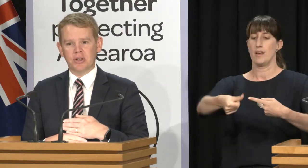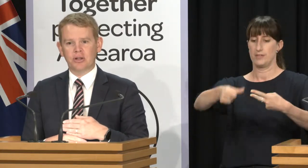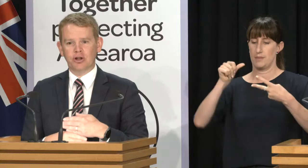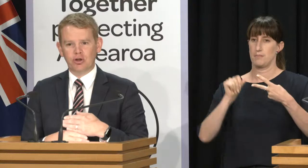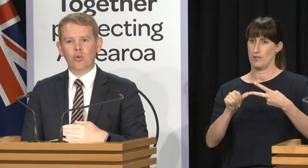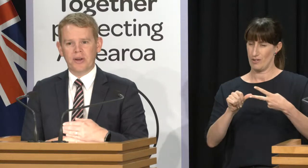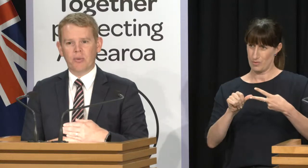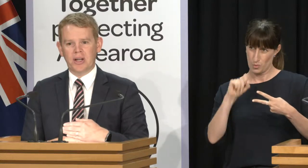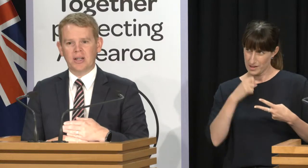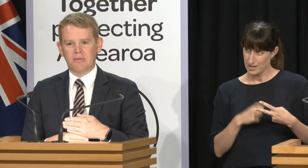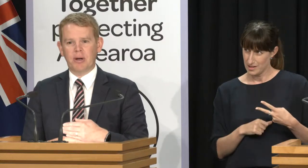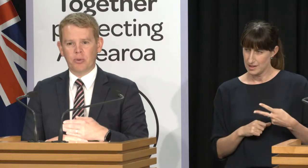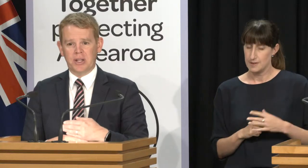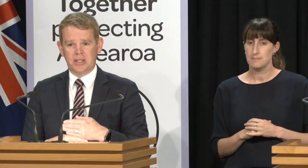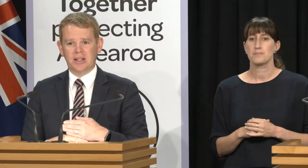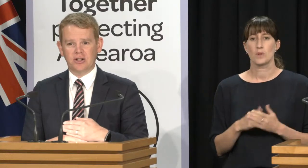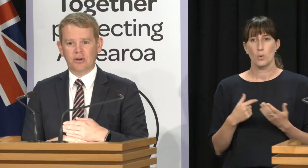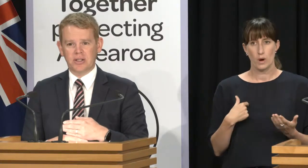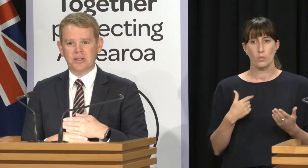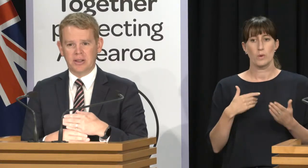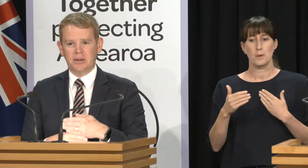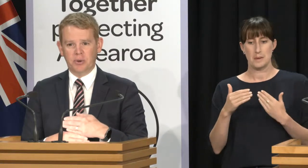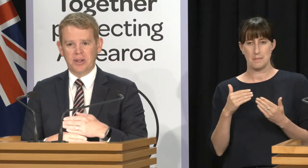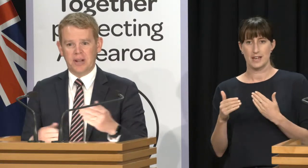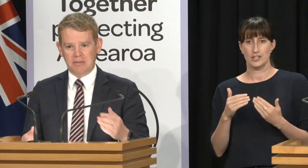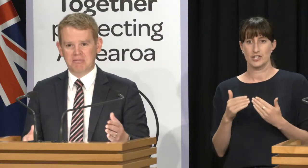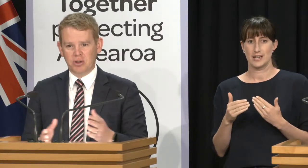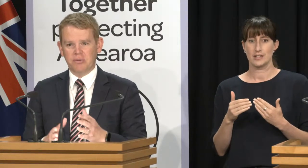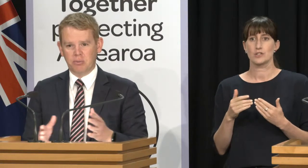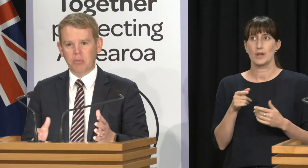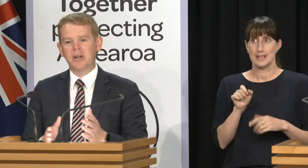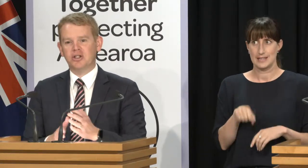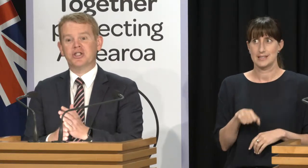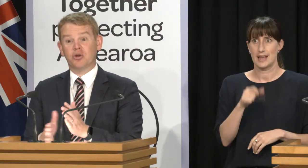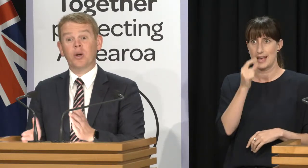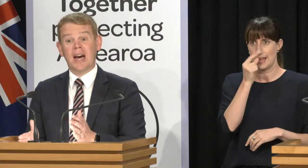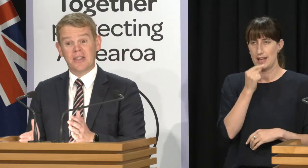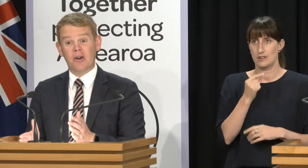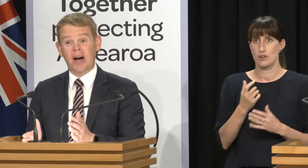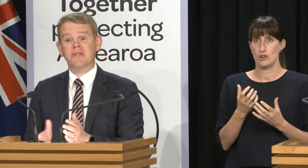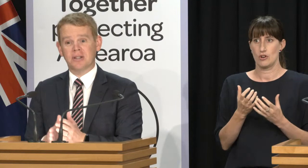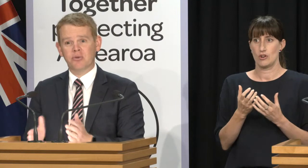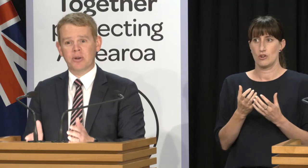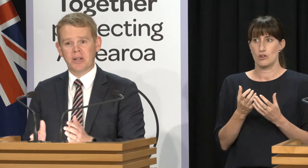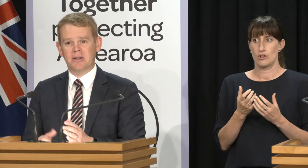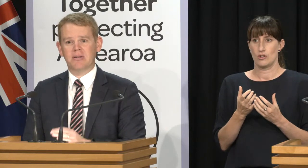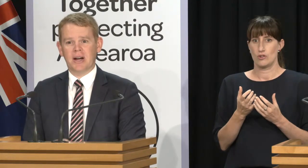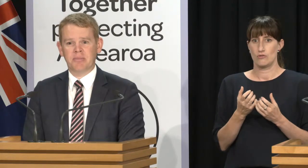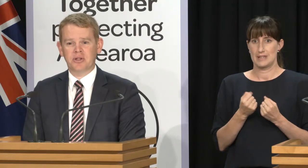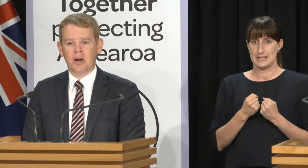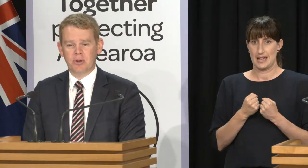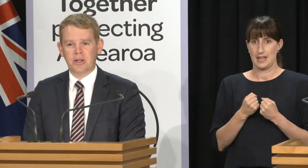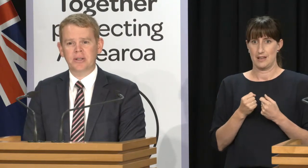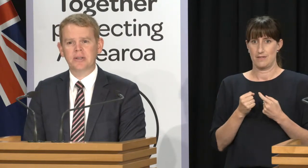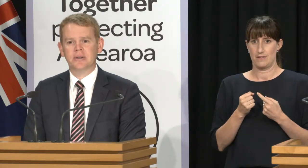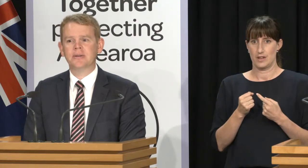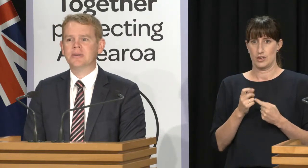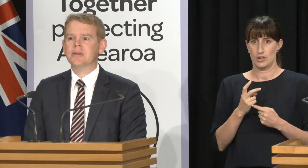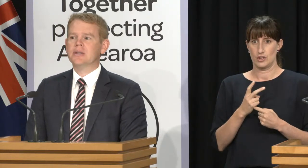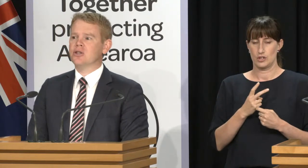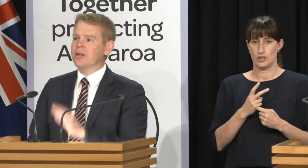our inventory to ensure that we can give people their second dose within that just shortly thereafter the 3-week time